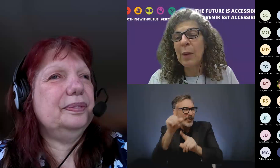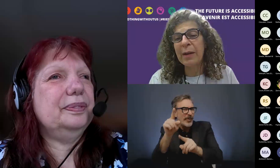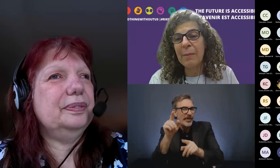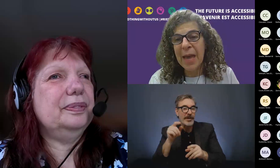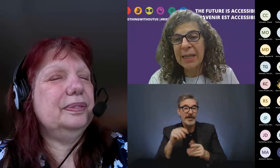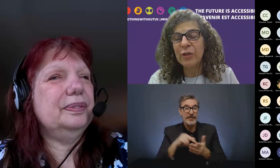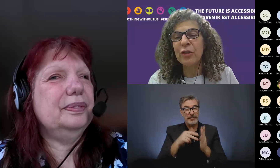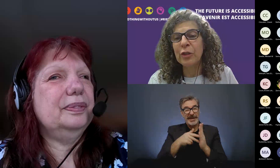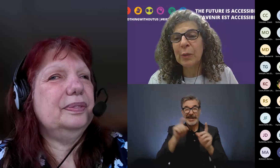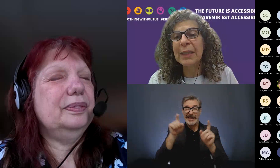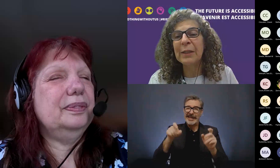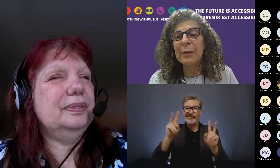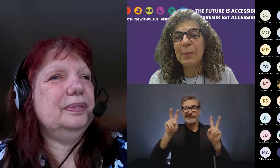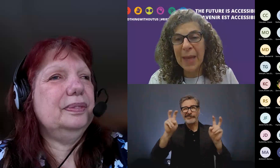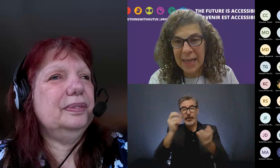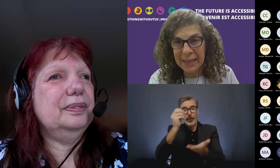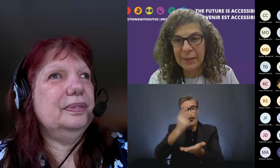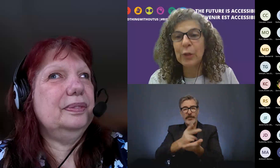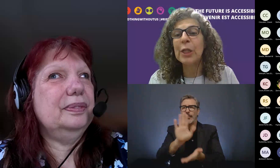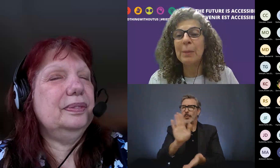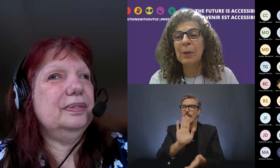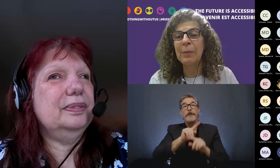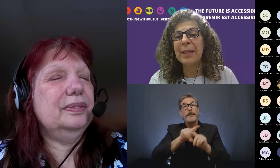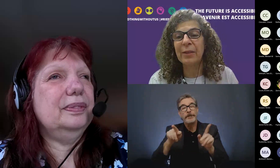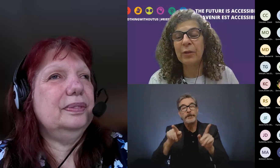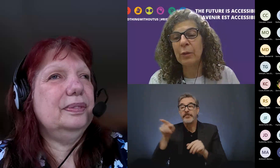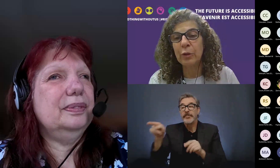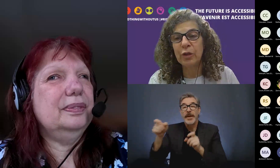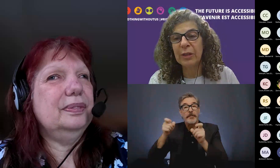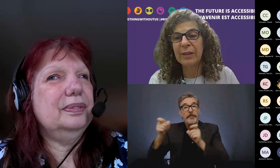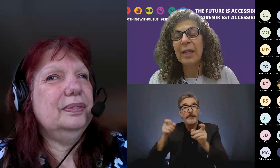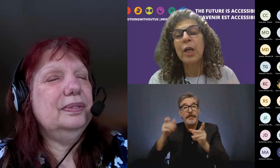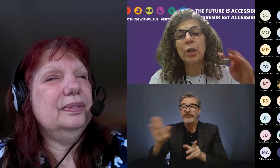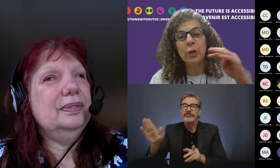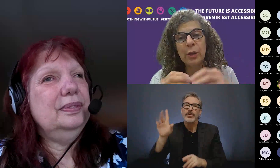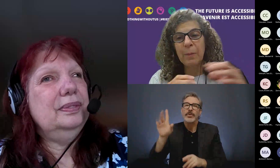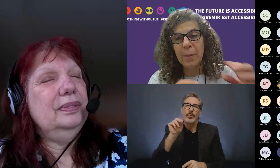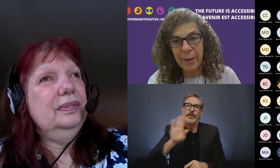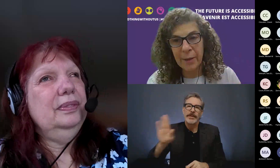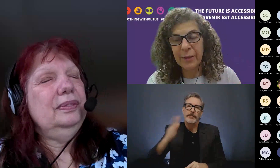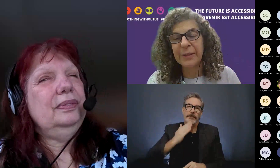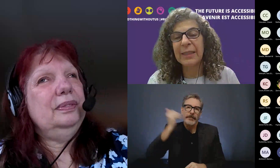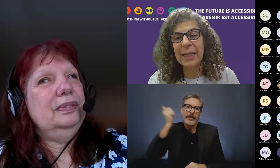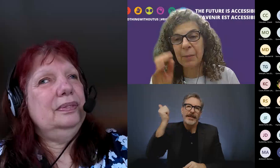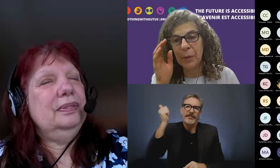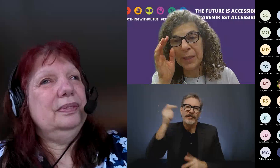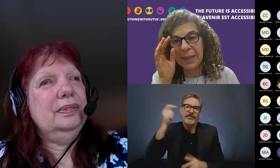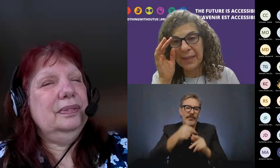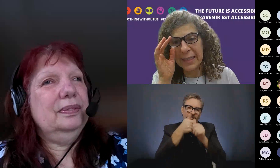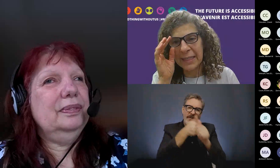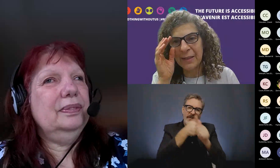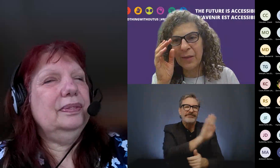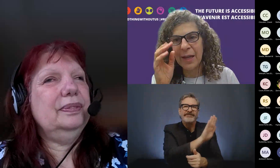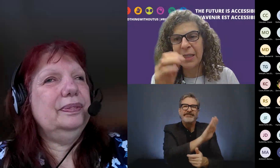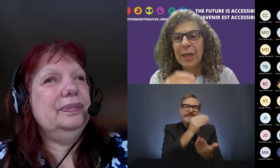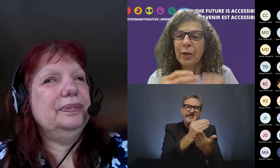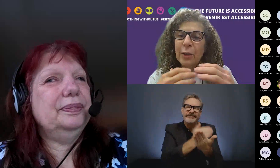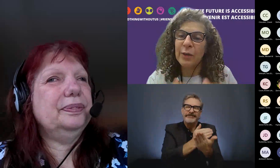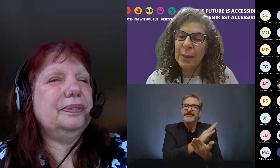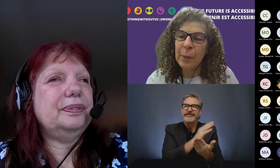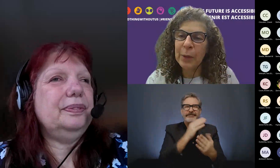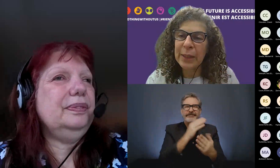does require the manager doing their best to implement the solutions to the barriers that the employee has